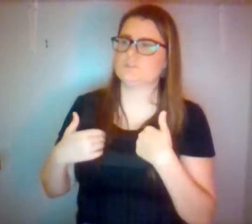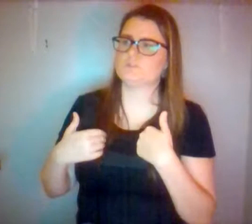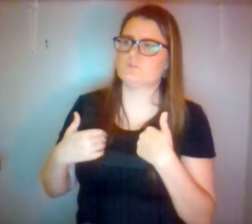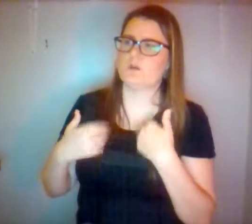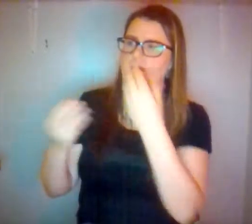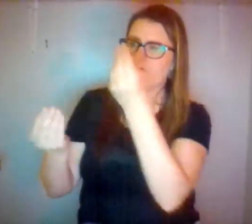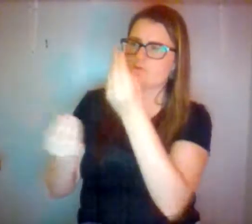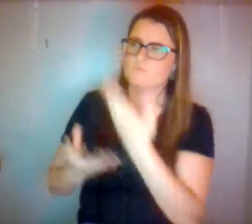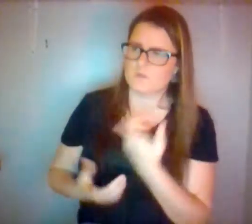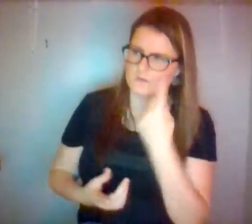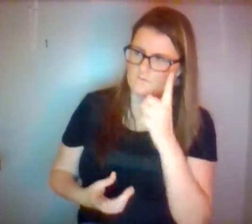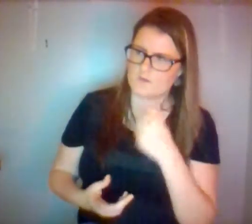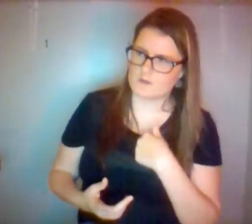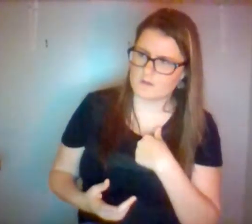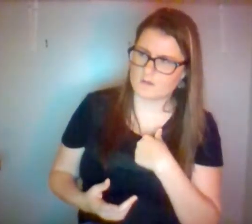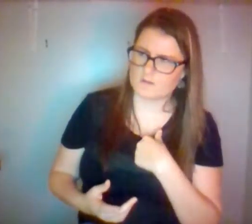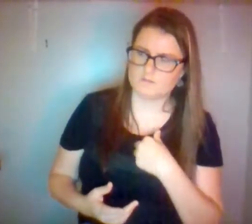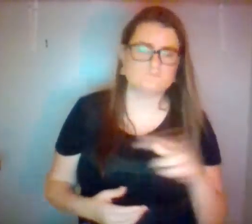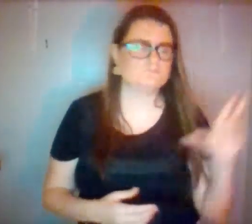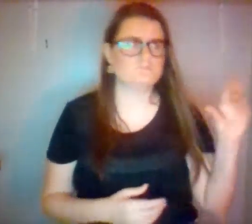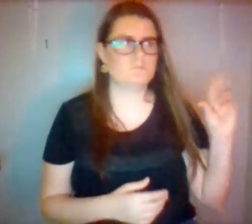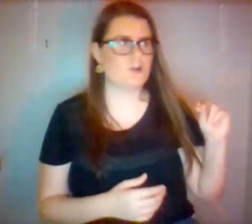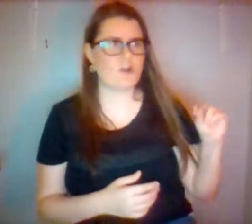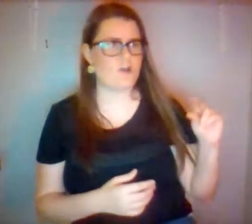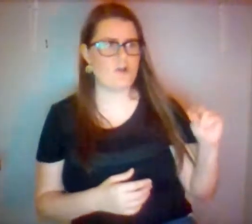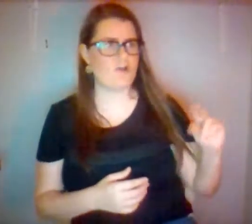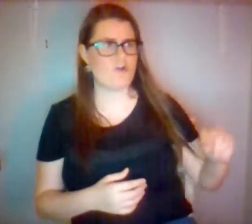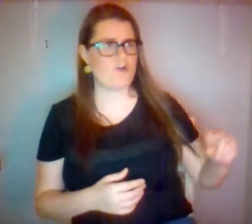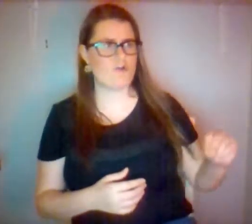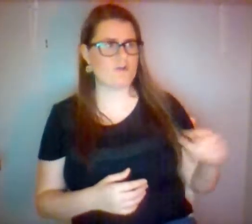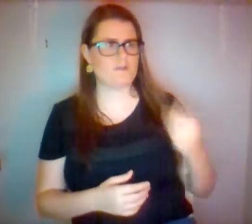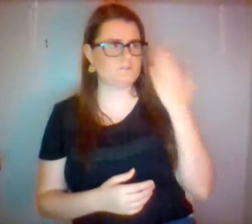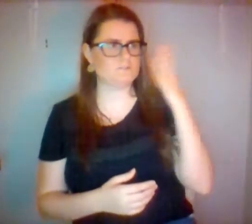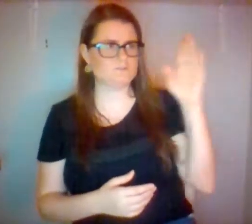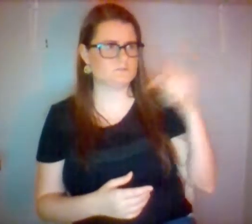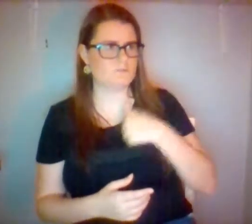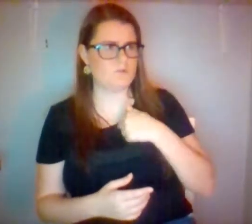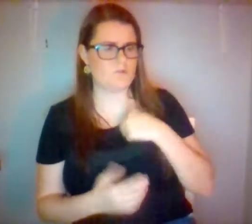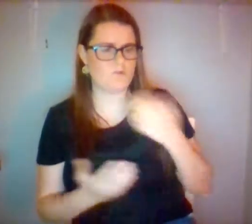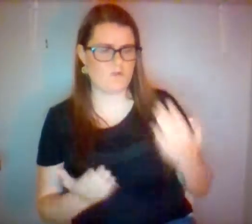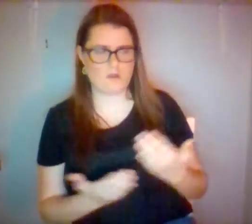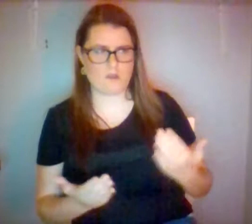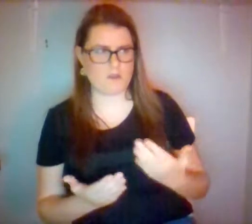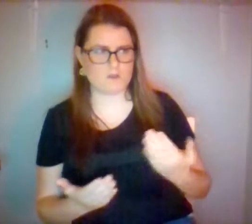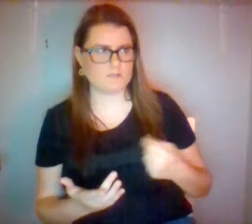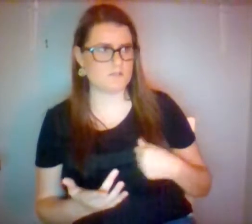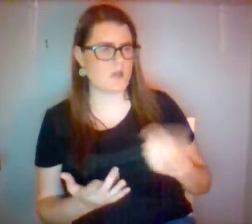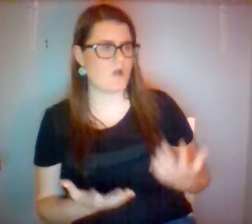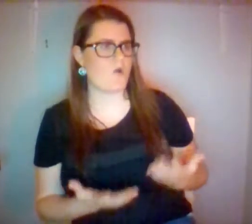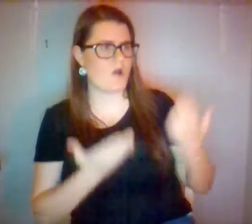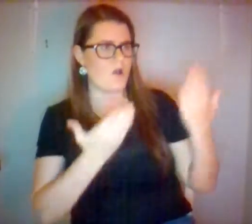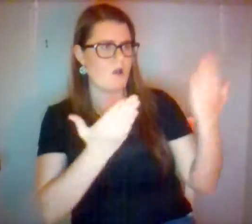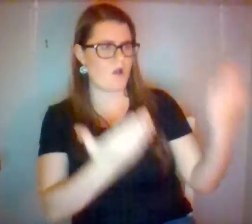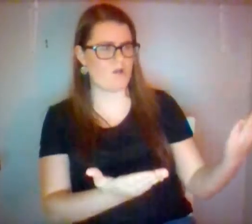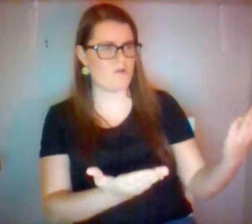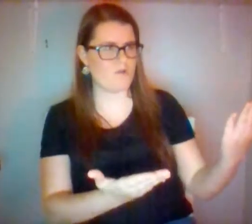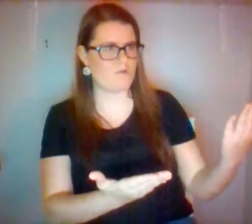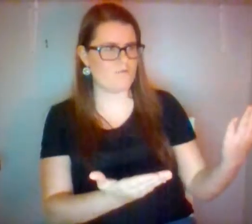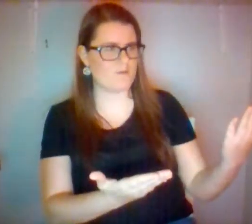answered. He doesn't know I'm here. I've come to make you an offer. An offer? Asked Caiaphas. What kind